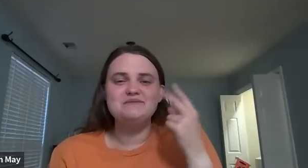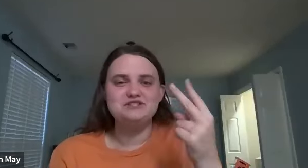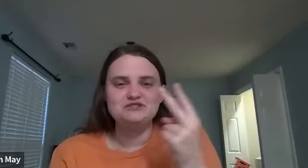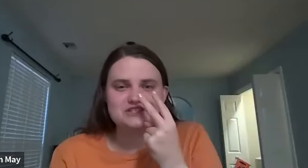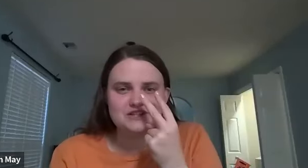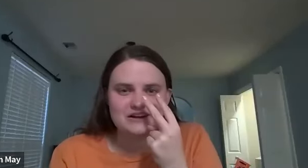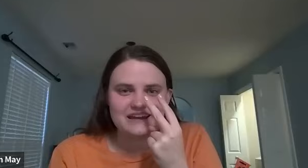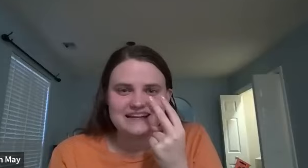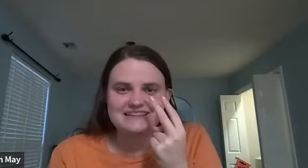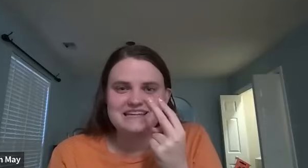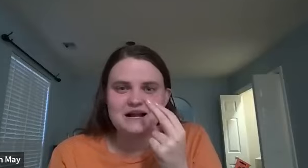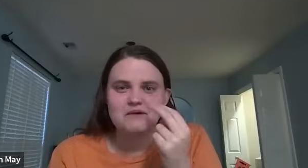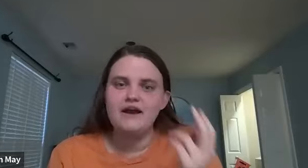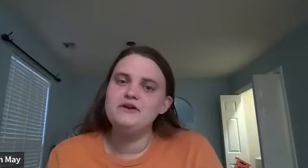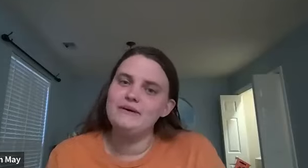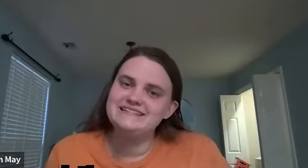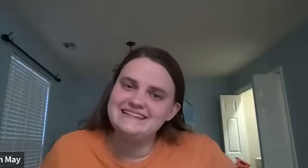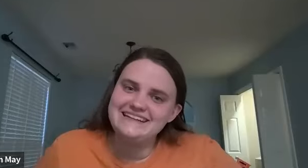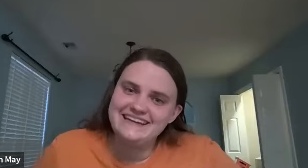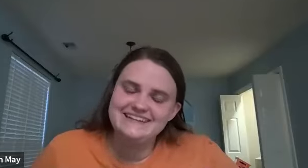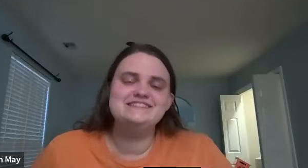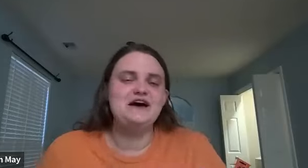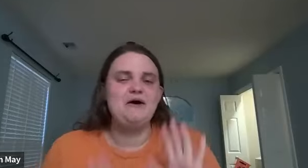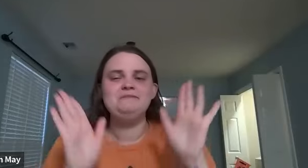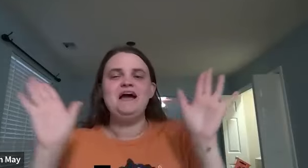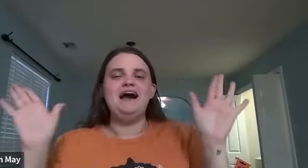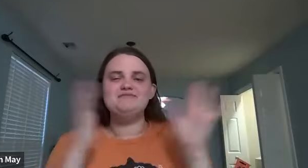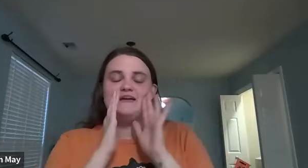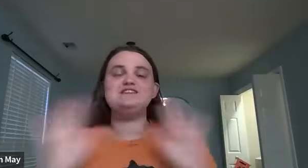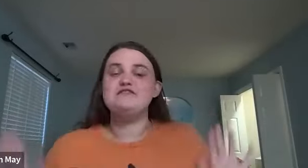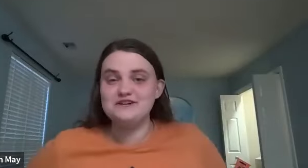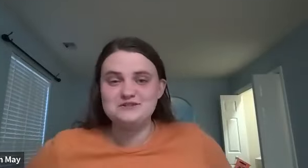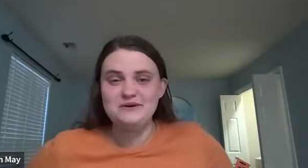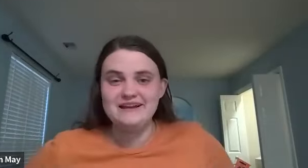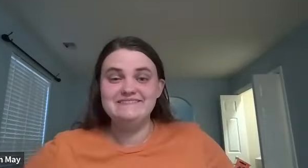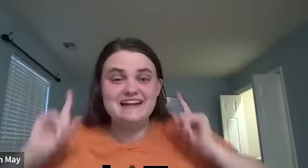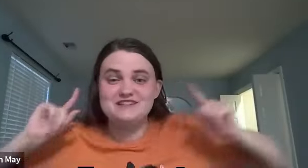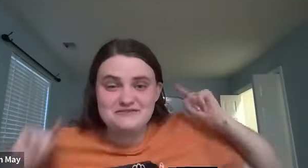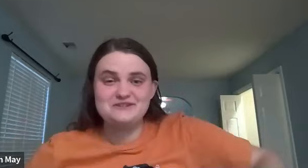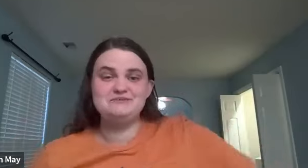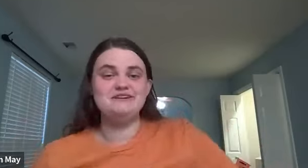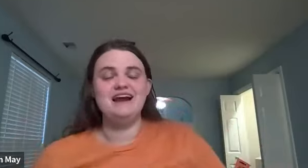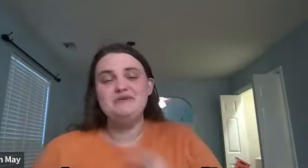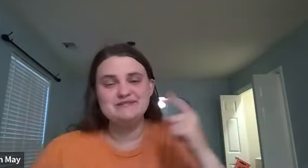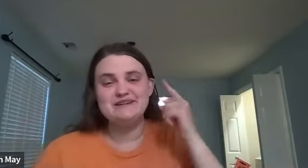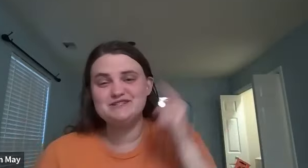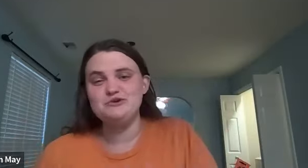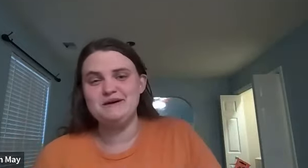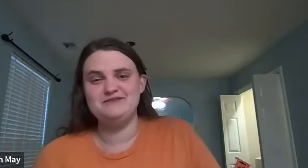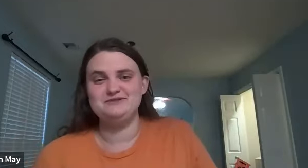Sometimes she'll just look and I can see it and I'm like, oh no, I did it again. So that's our first one. That is our first one. I always make school my first one